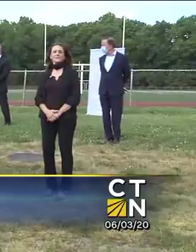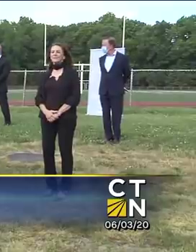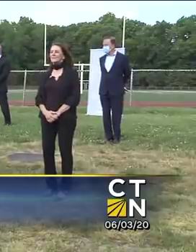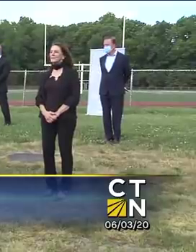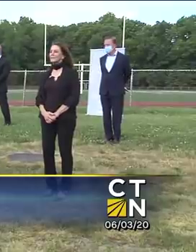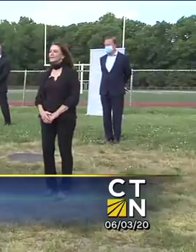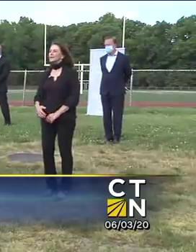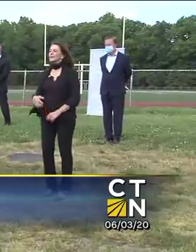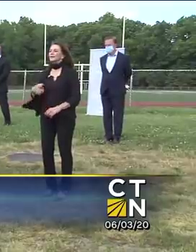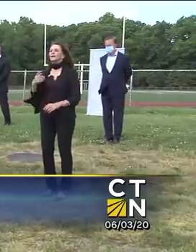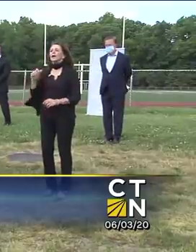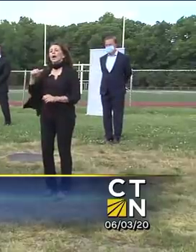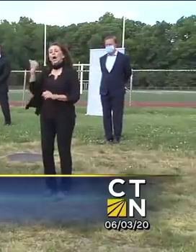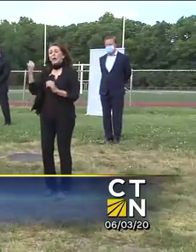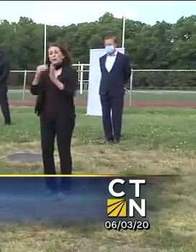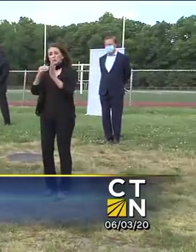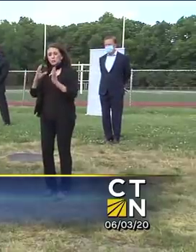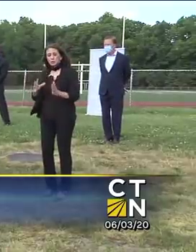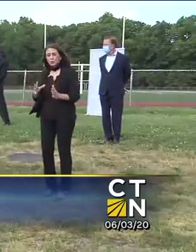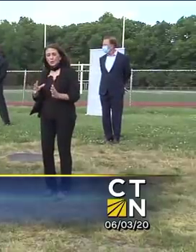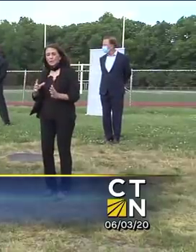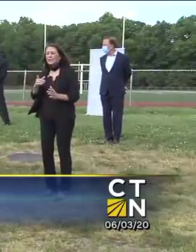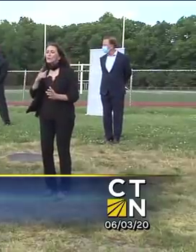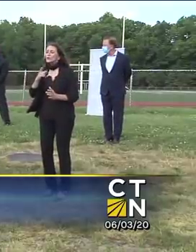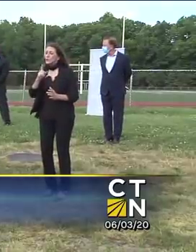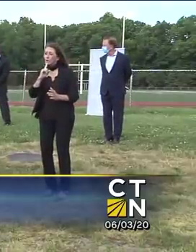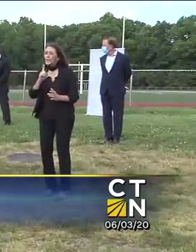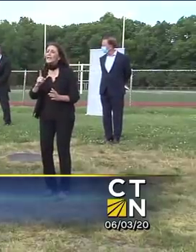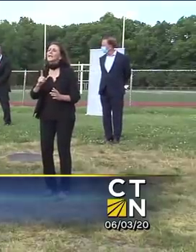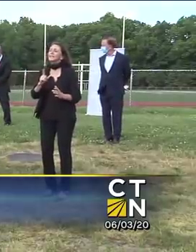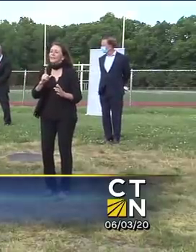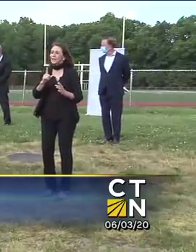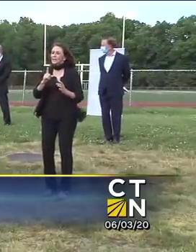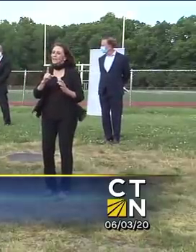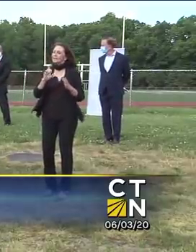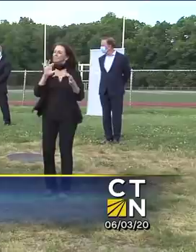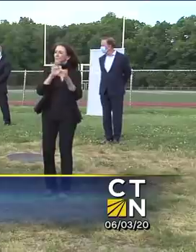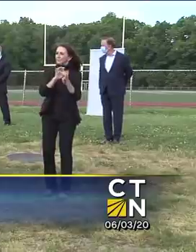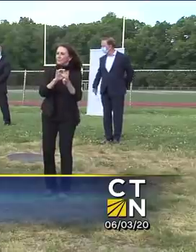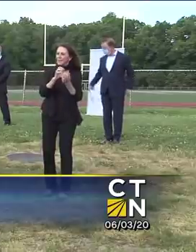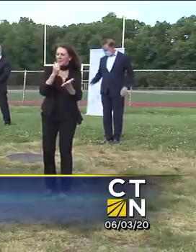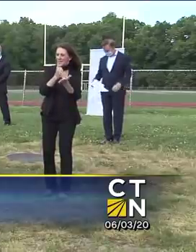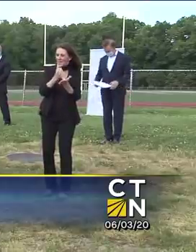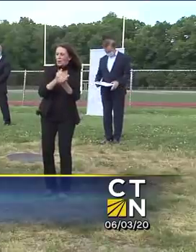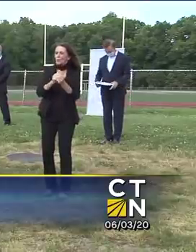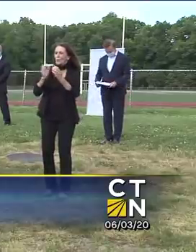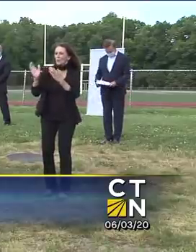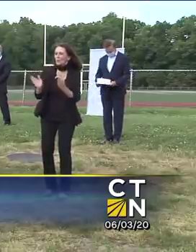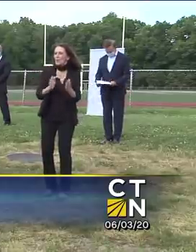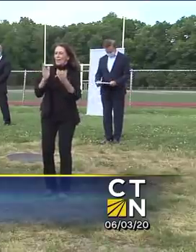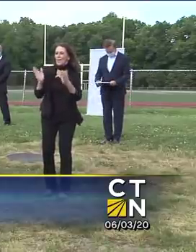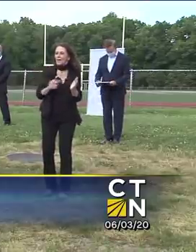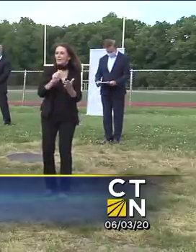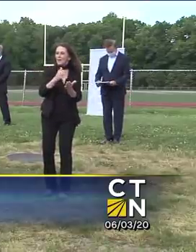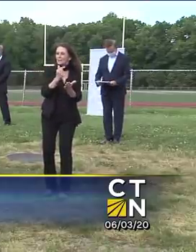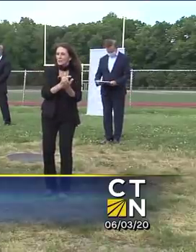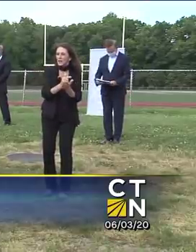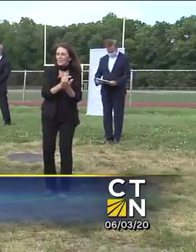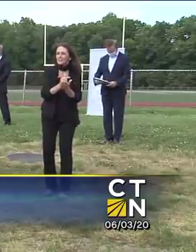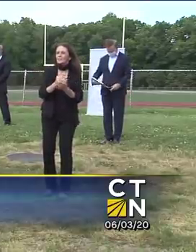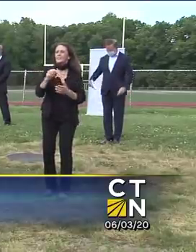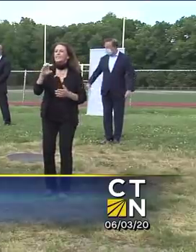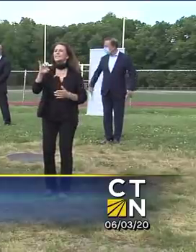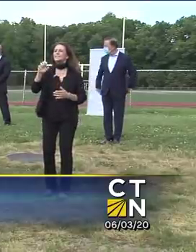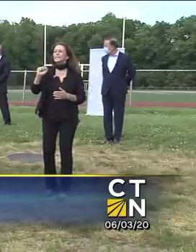We have a student here today that was instrumental, along with other students, in planning our graduation. Sia